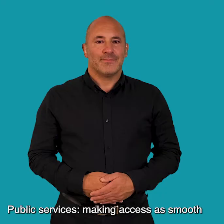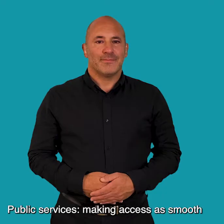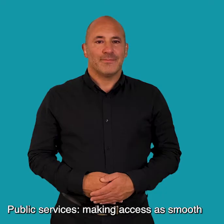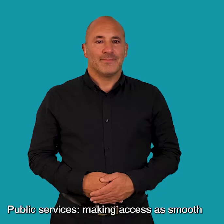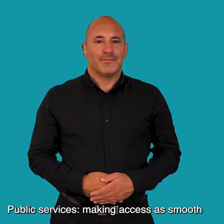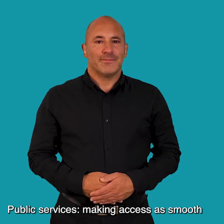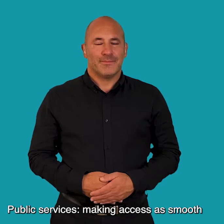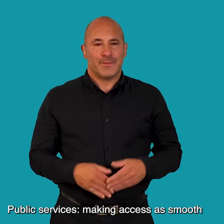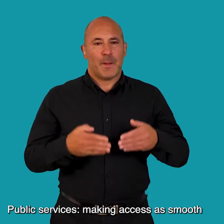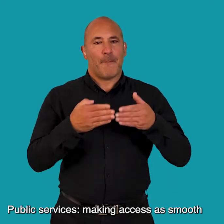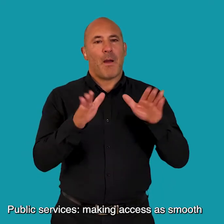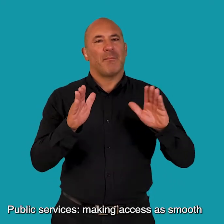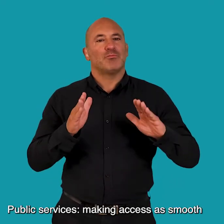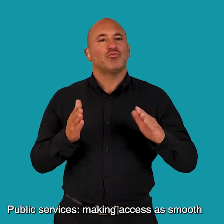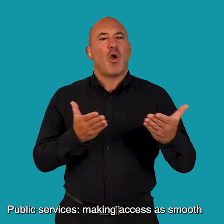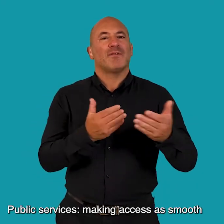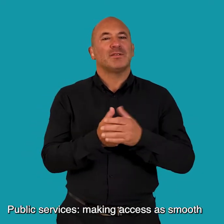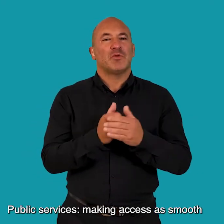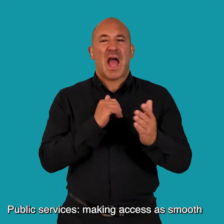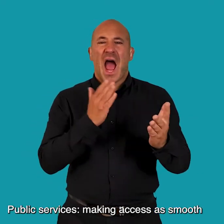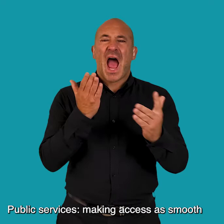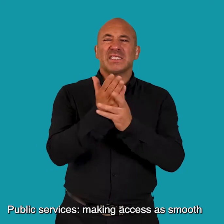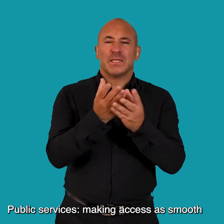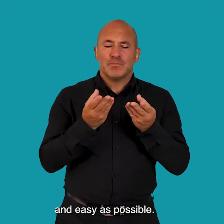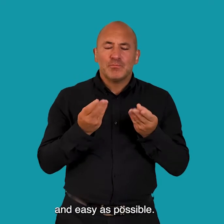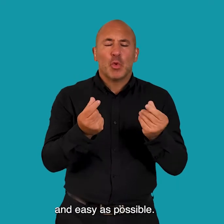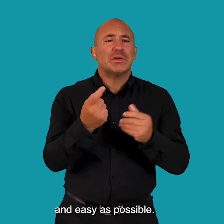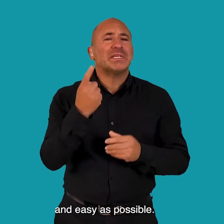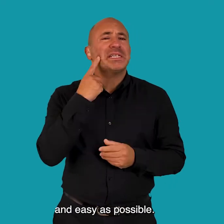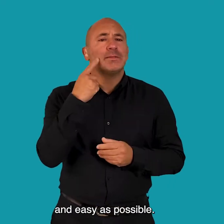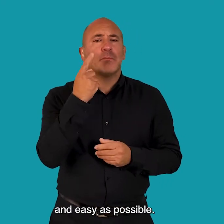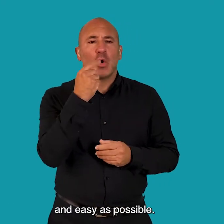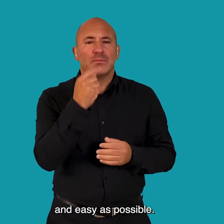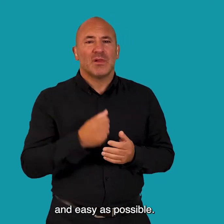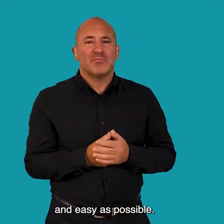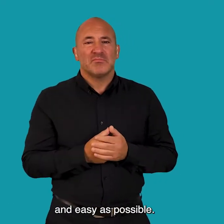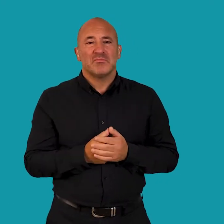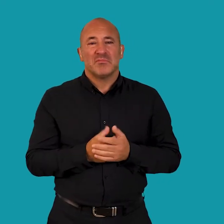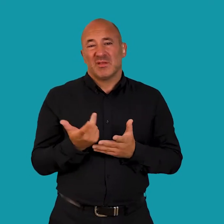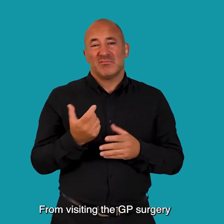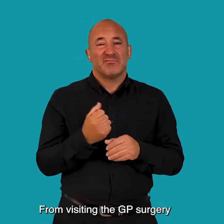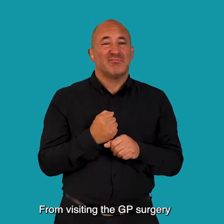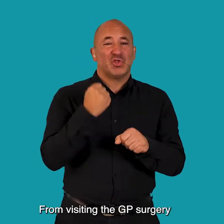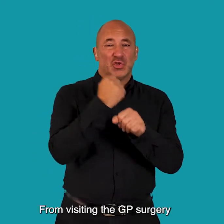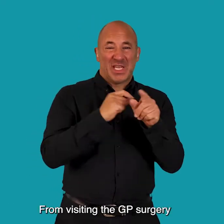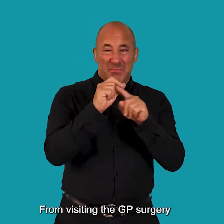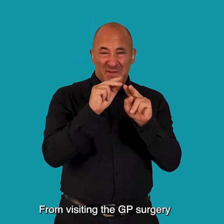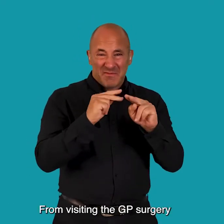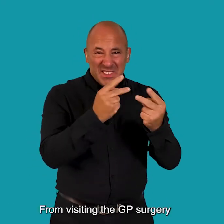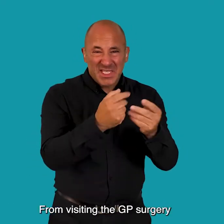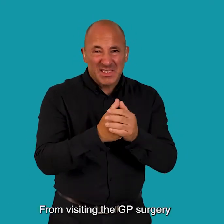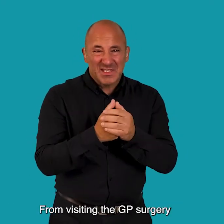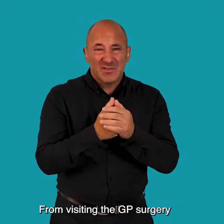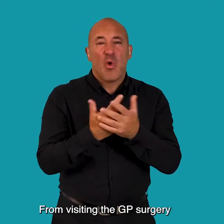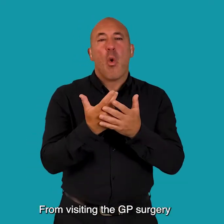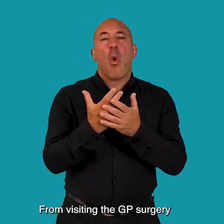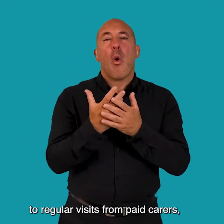Public services, making access as smooth and easy as possible. From visiting the GP surgery to